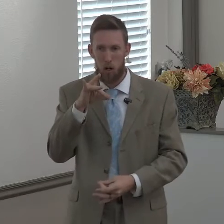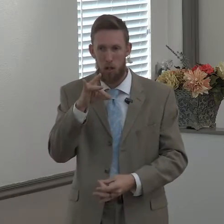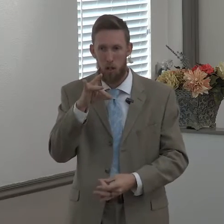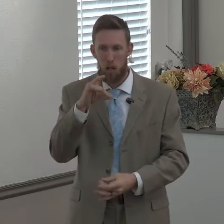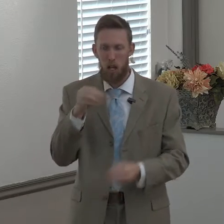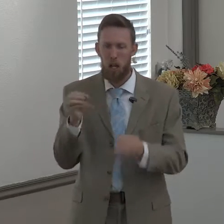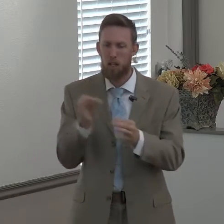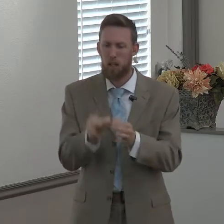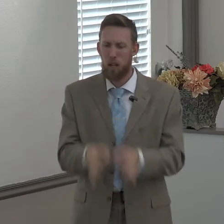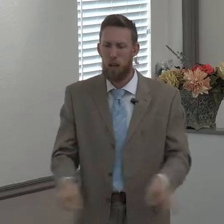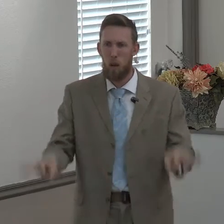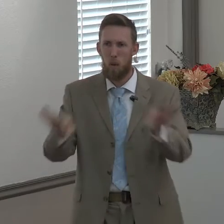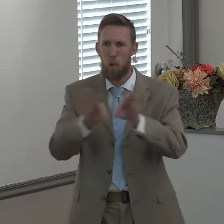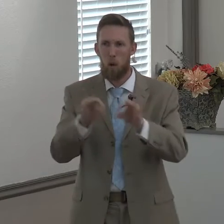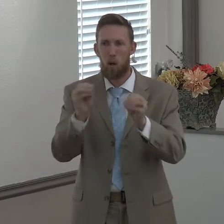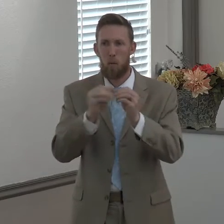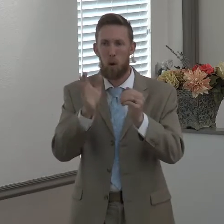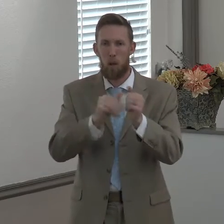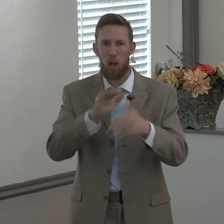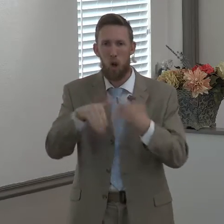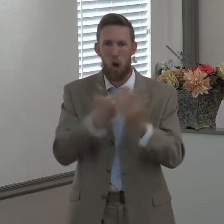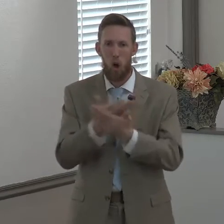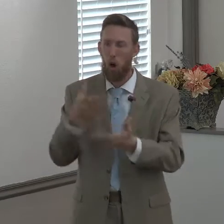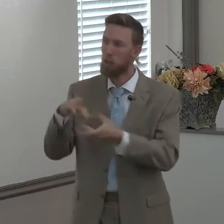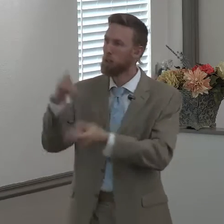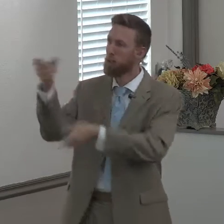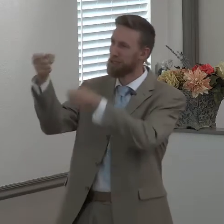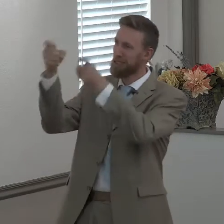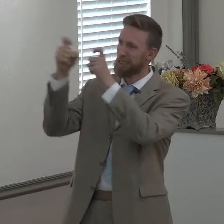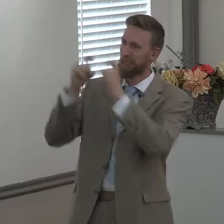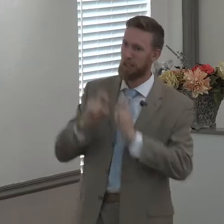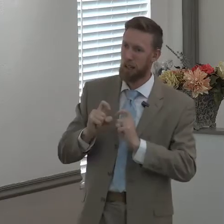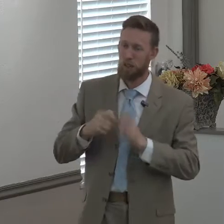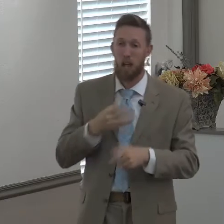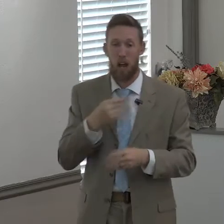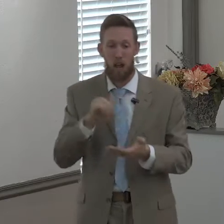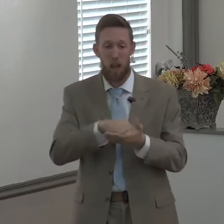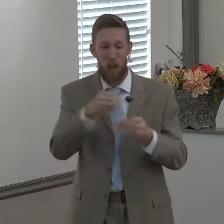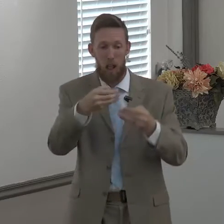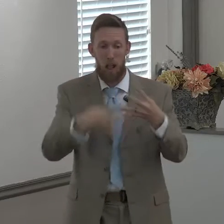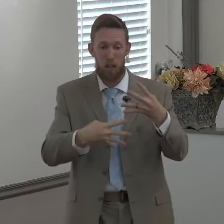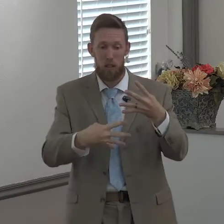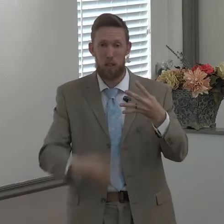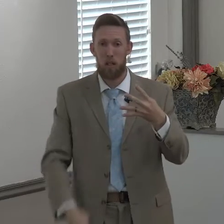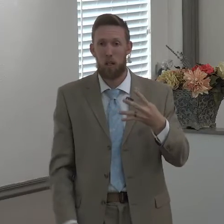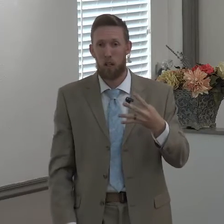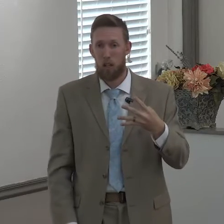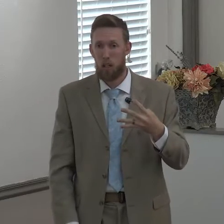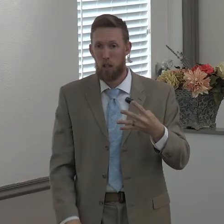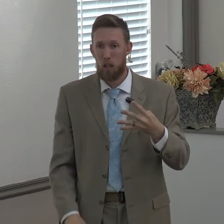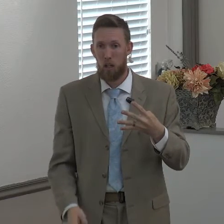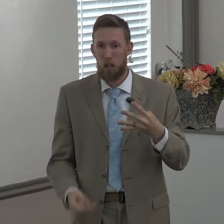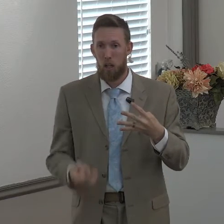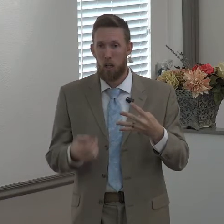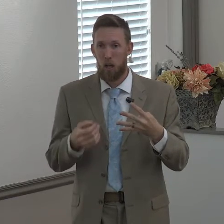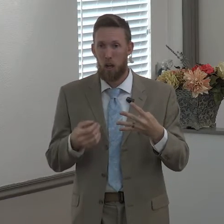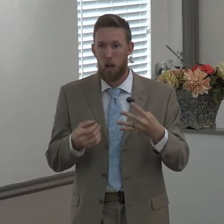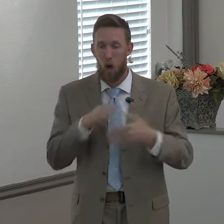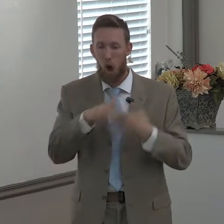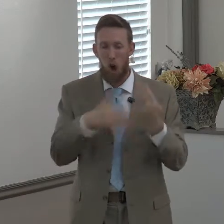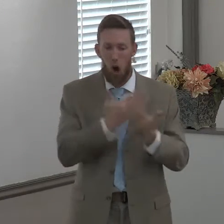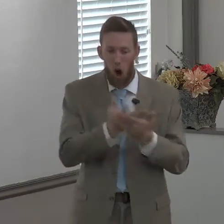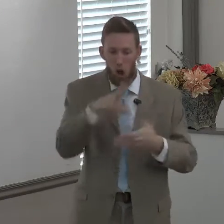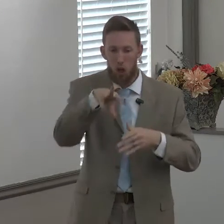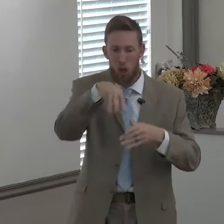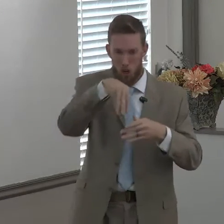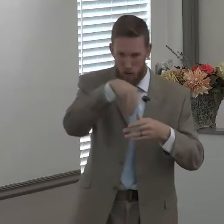than any miraculous gifts of the Spirit. This fruit is something that's supposed to be evident